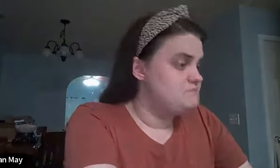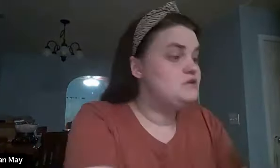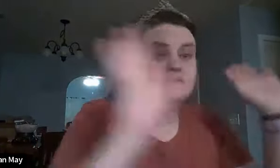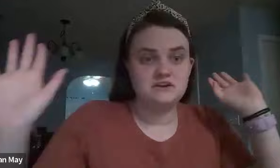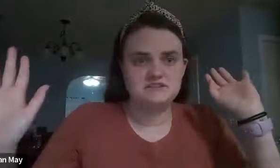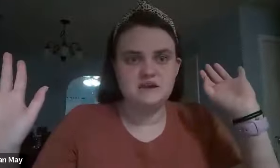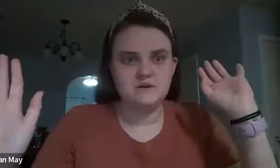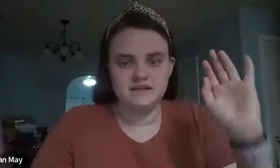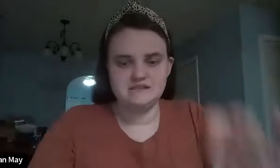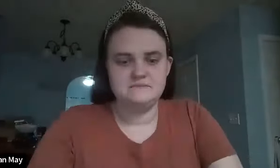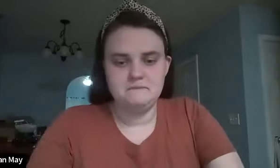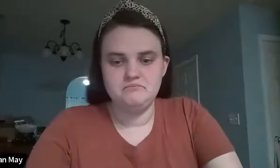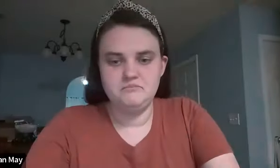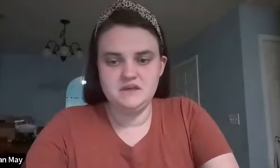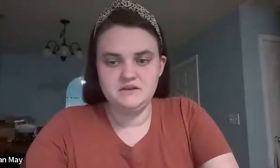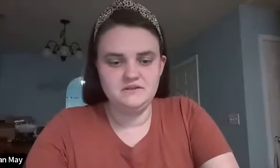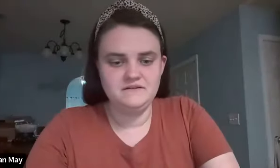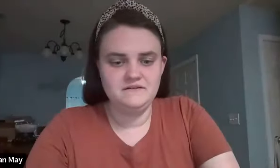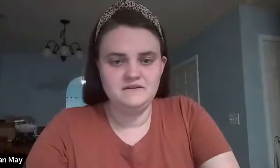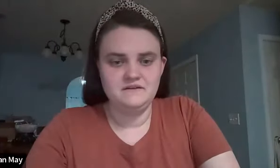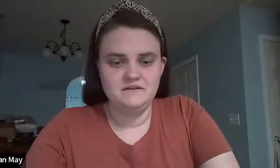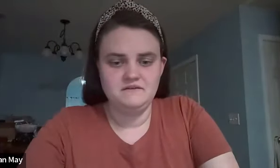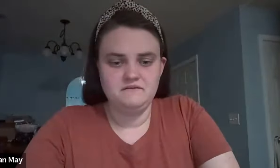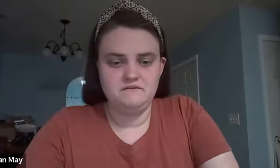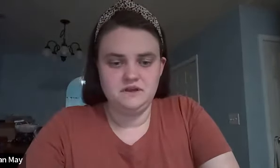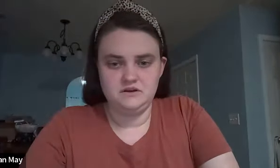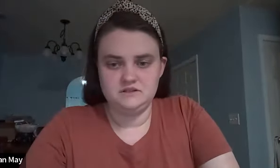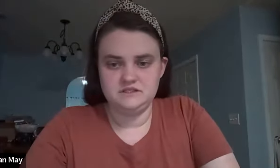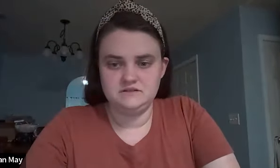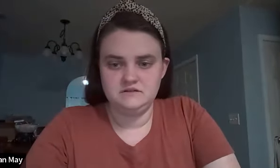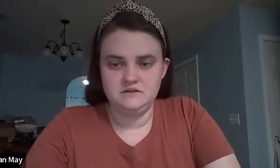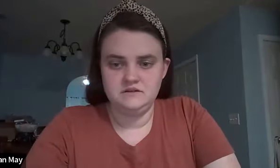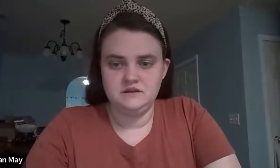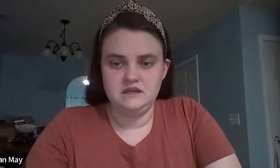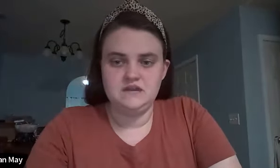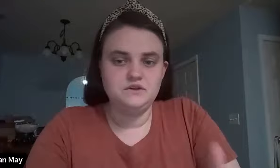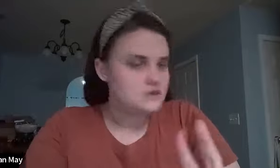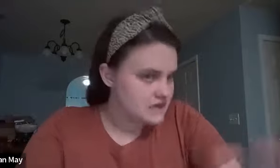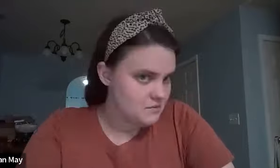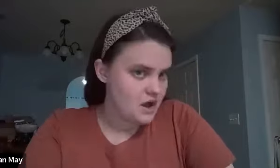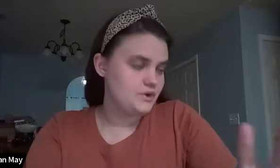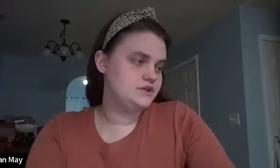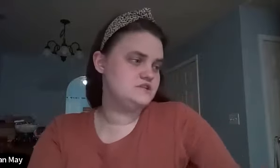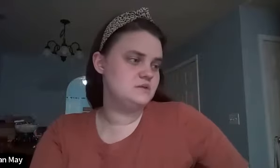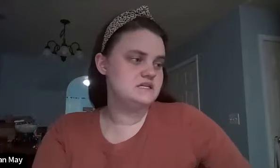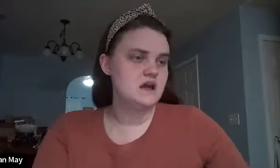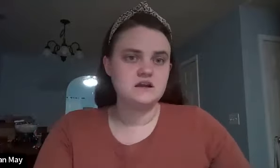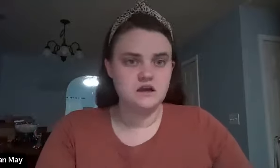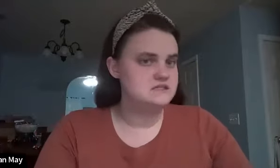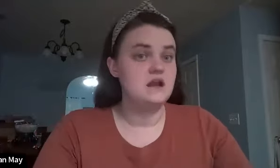Bill Vickers. There it is. Bill Vickers. And if you look him up on YouTube, he's got a